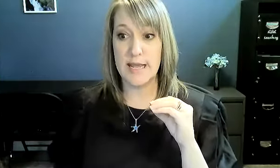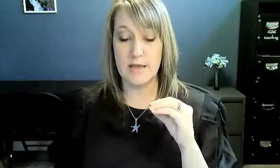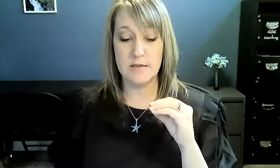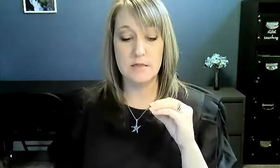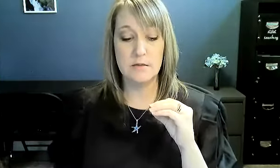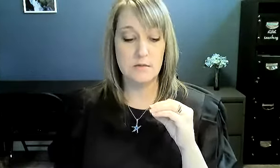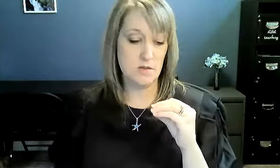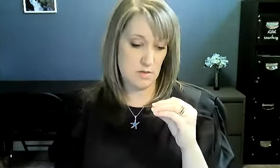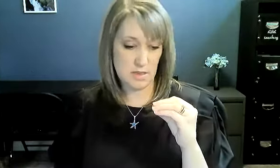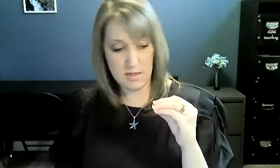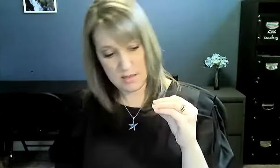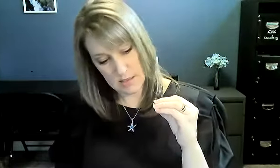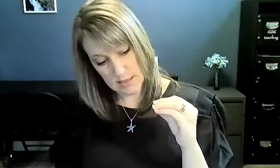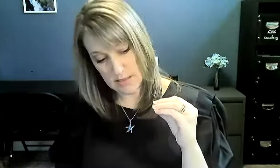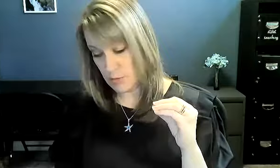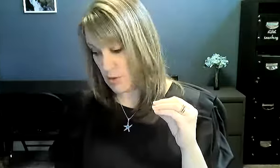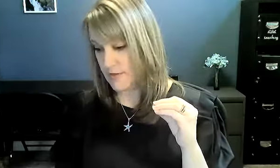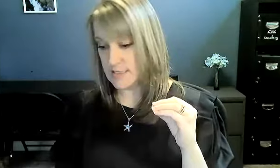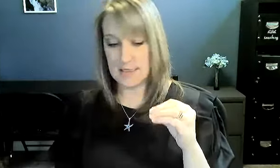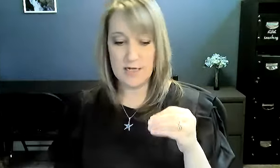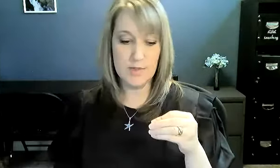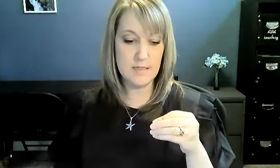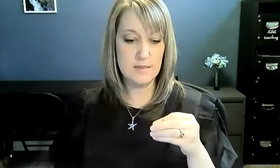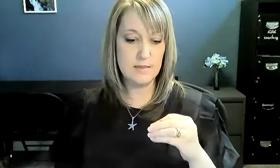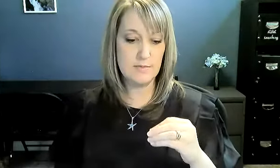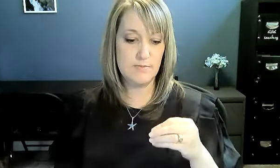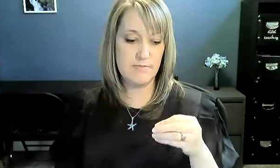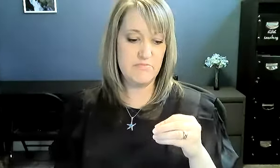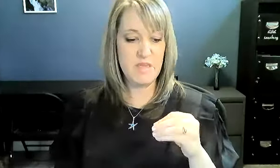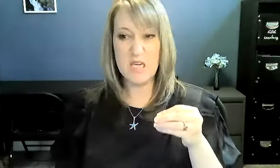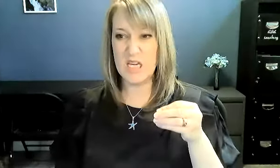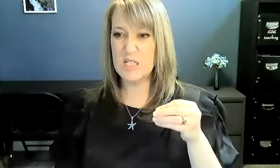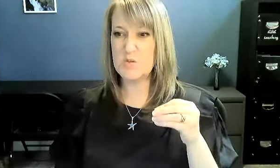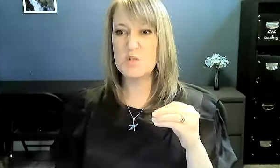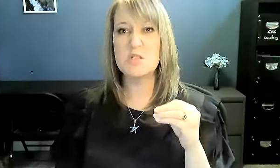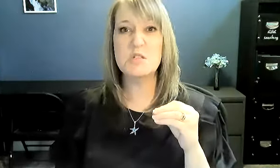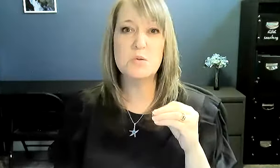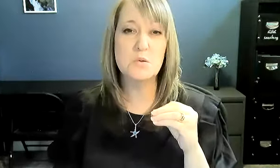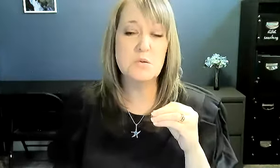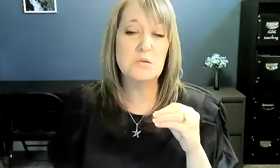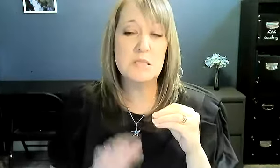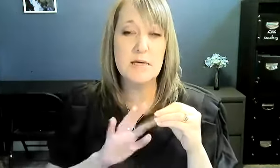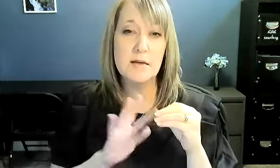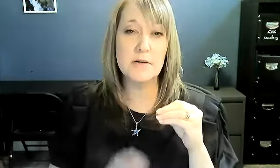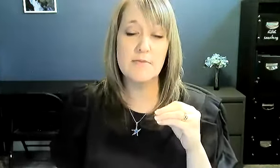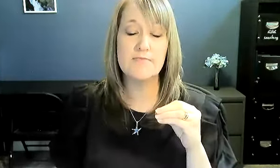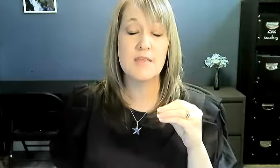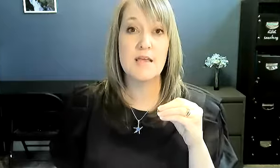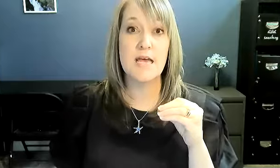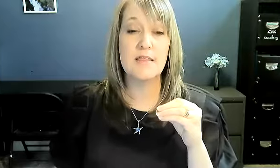hand, you kind of, I guess, have your palm facing sideways, maybe kind of towards you in that area. And